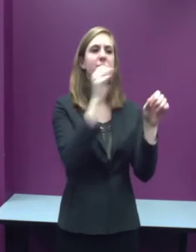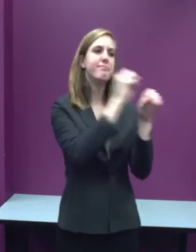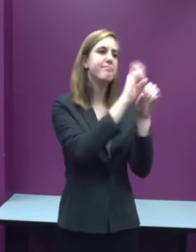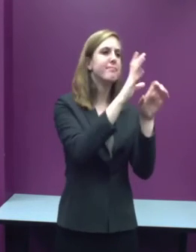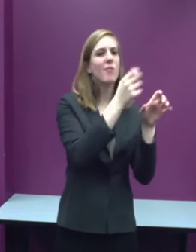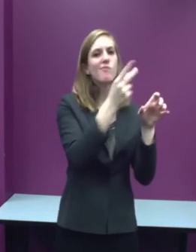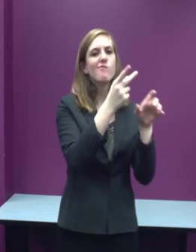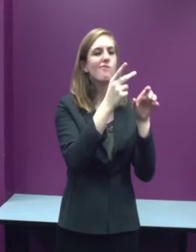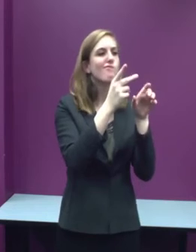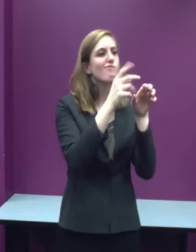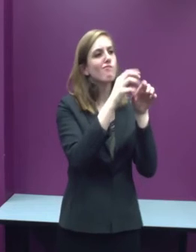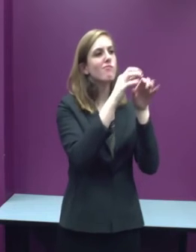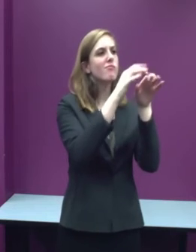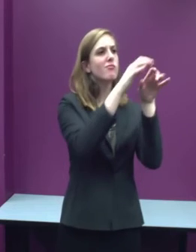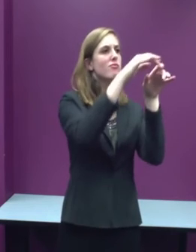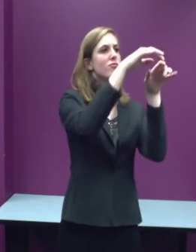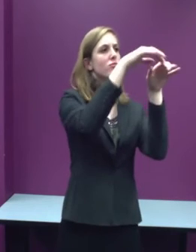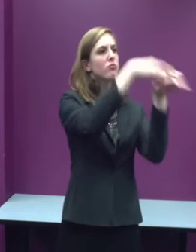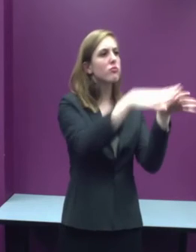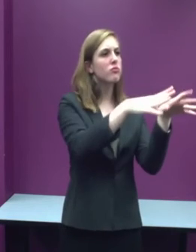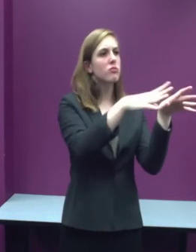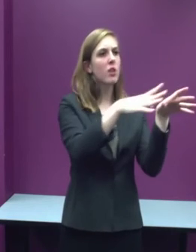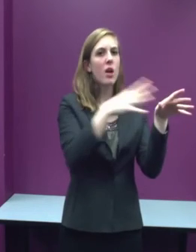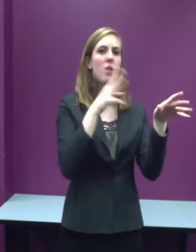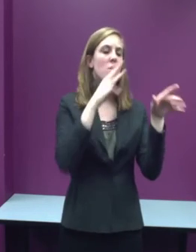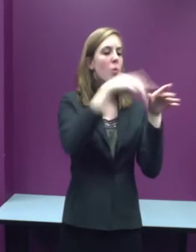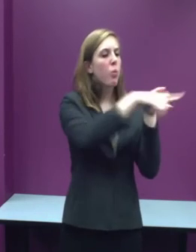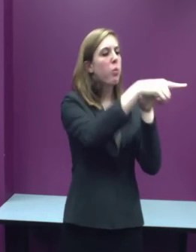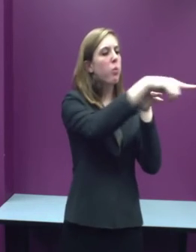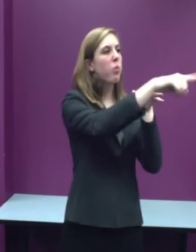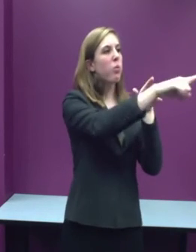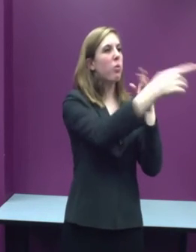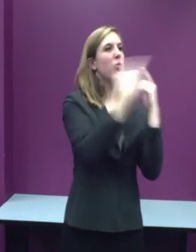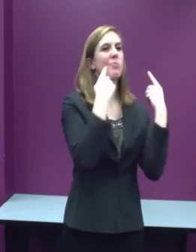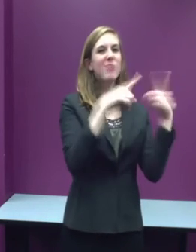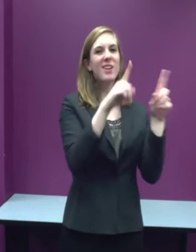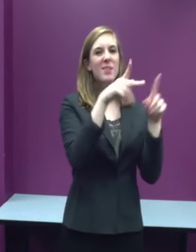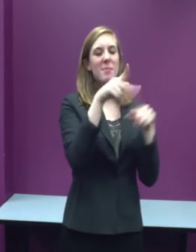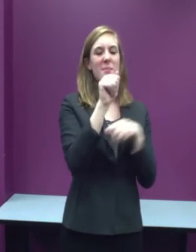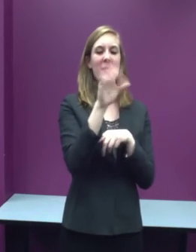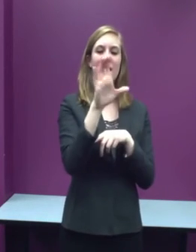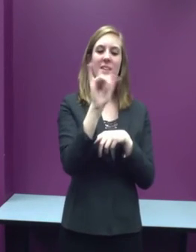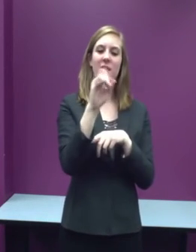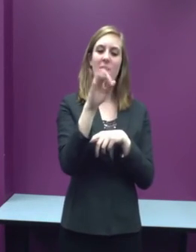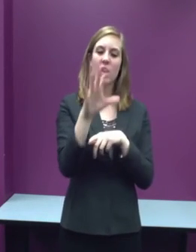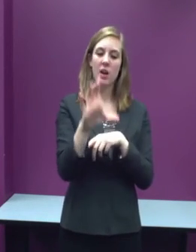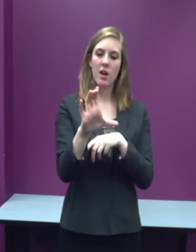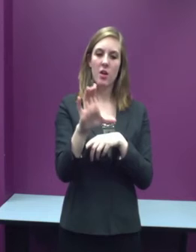I had accomplished one of those great objects on which my mind has been unalterably fixed for many